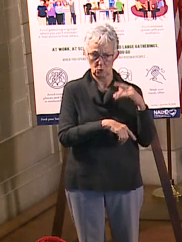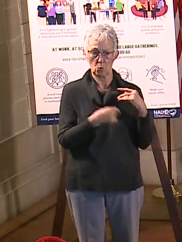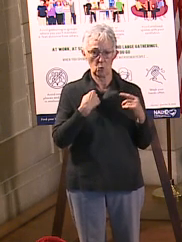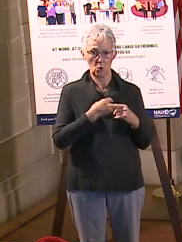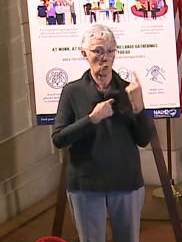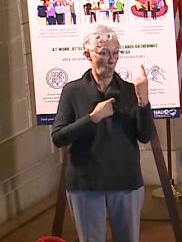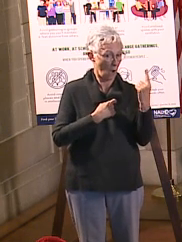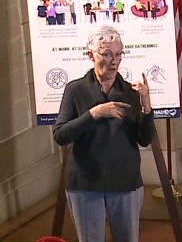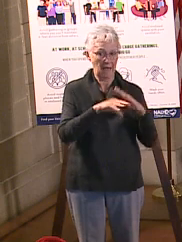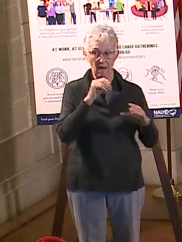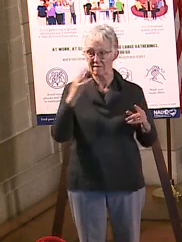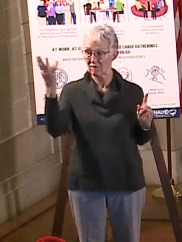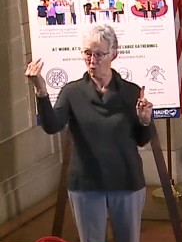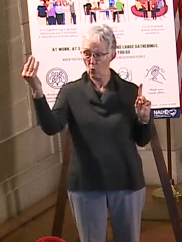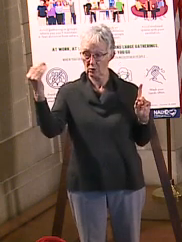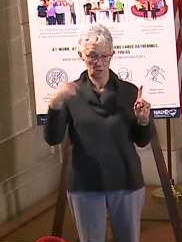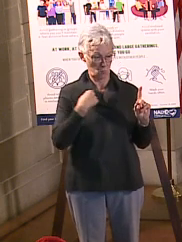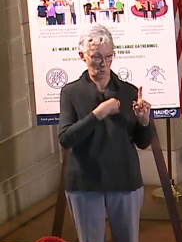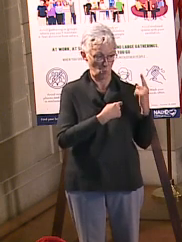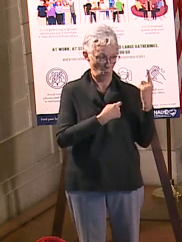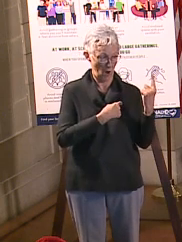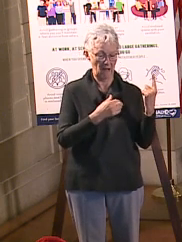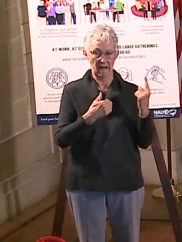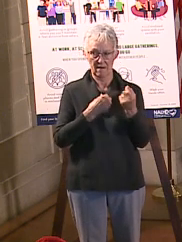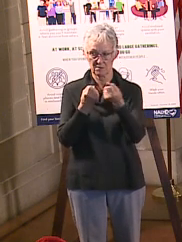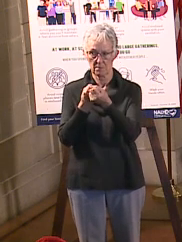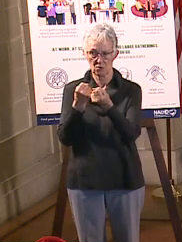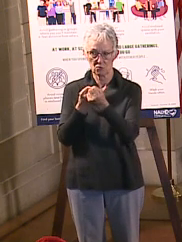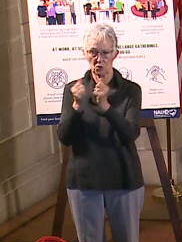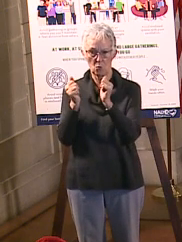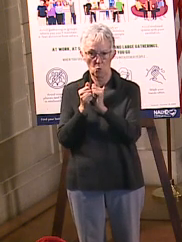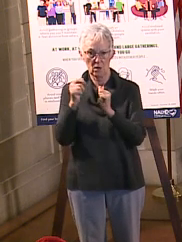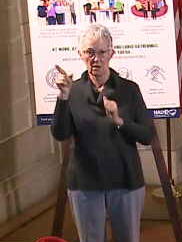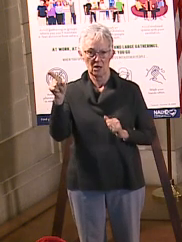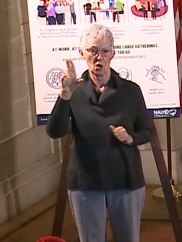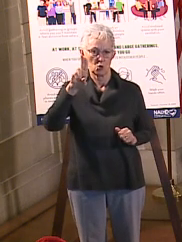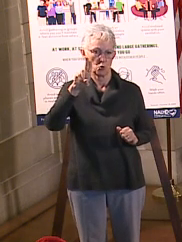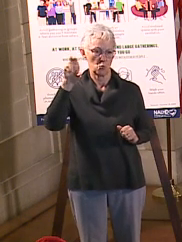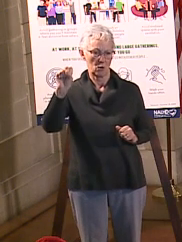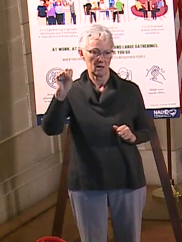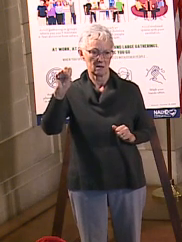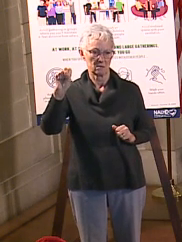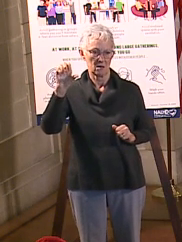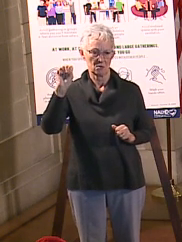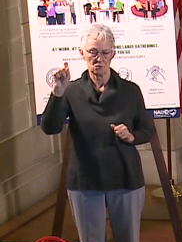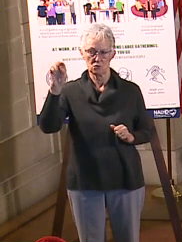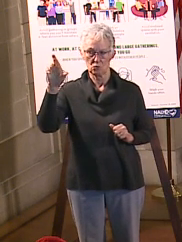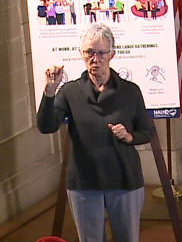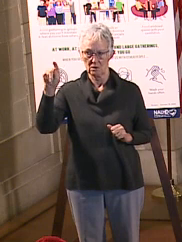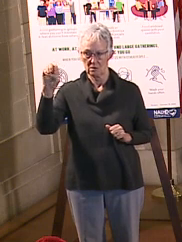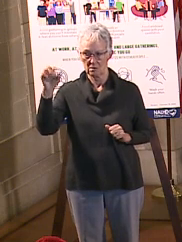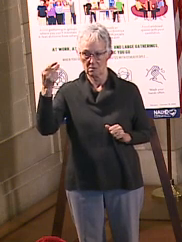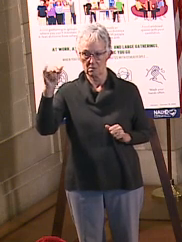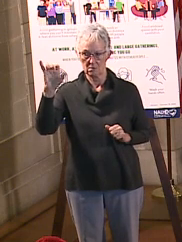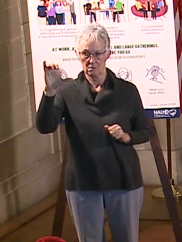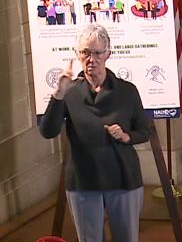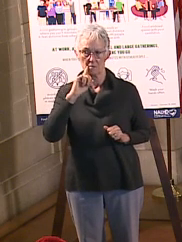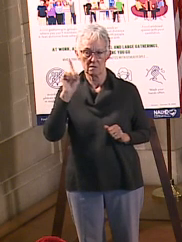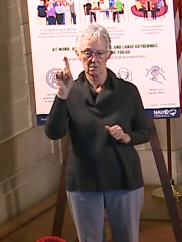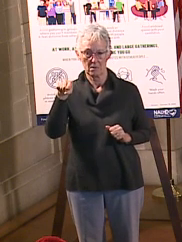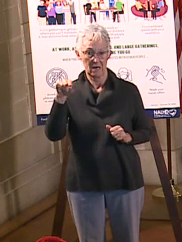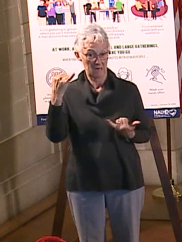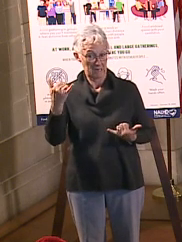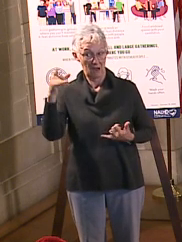that has a sponsorship with a unified command and U.S. Strategic Command. So the National Strategic Research Institute, now on its 10th year,